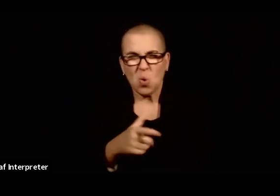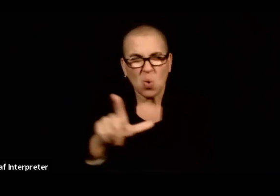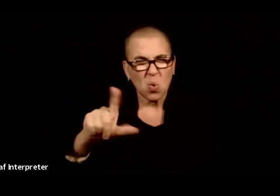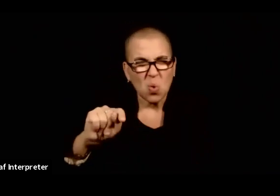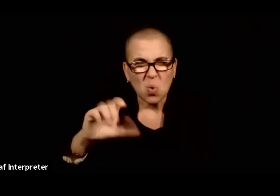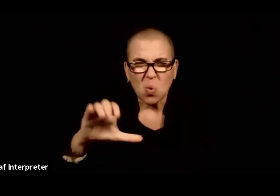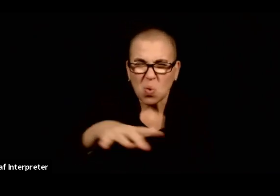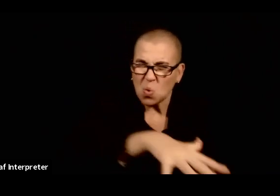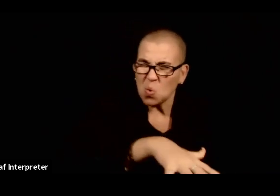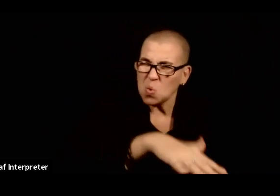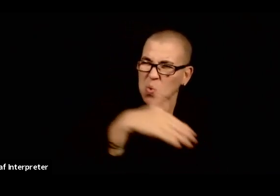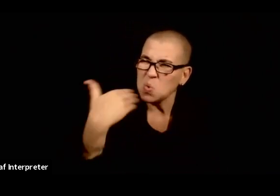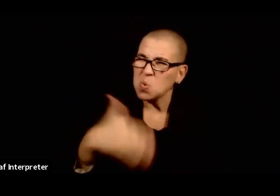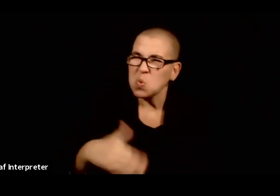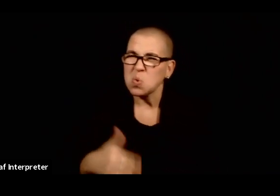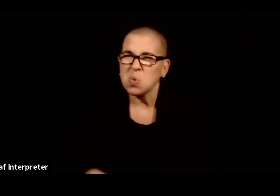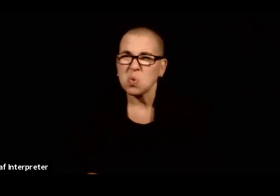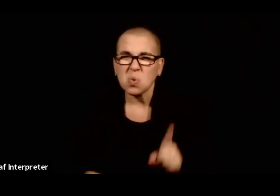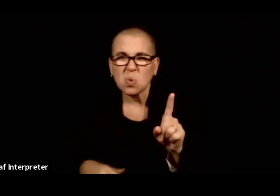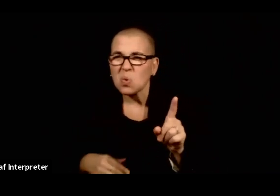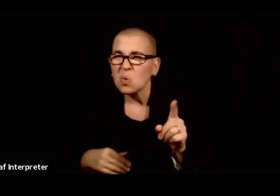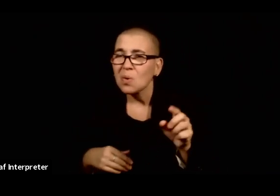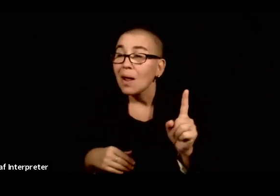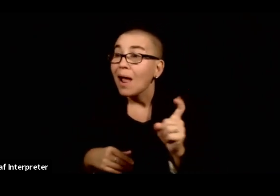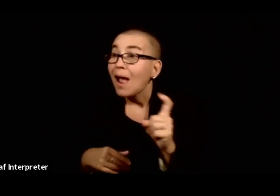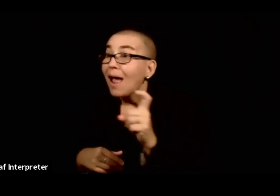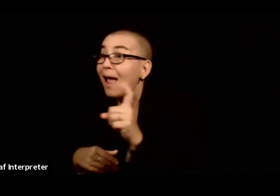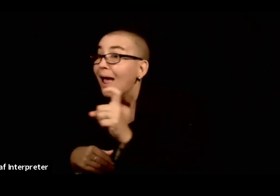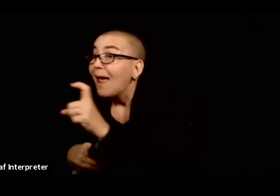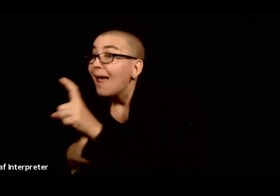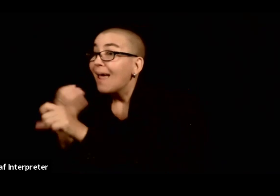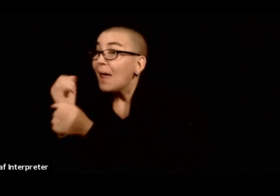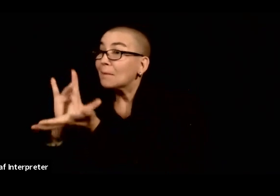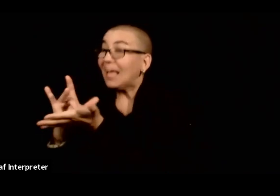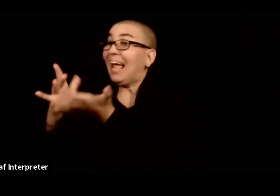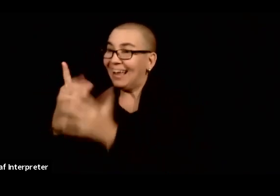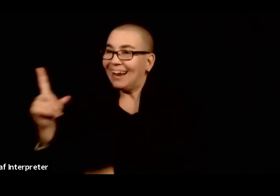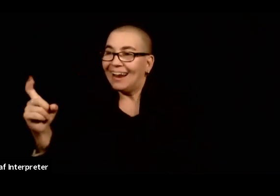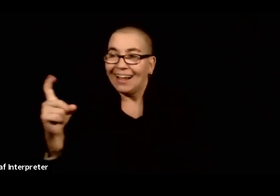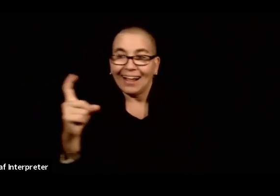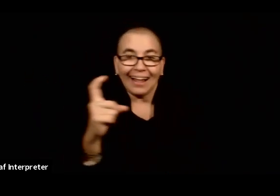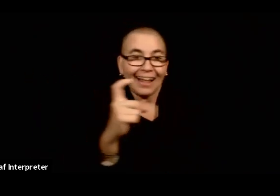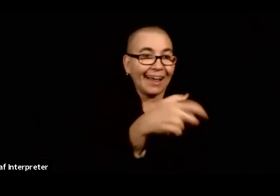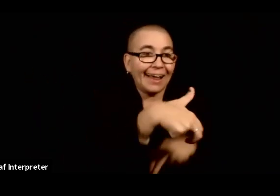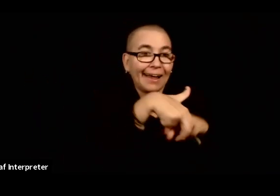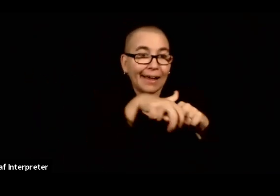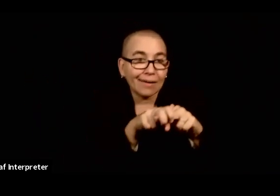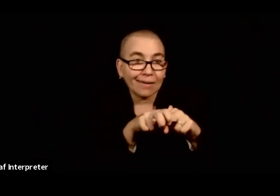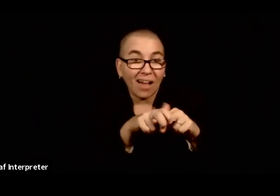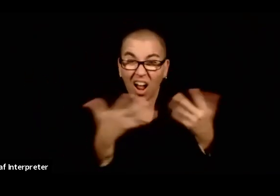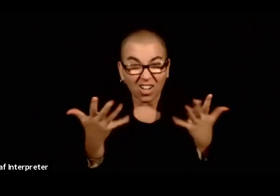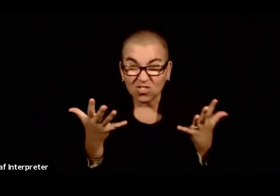all. They may be experiencing physical or mental decline or both because of their